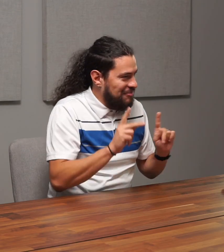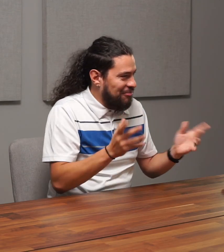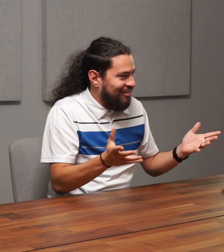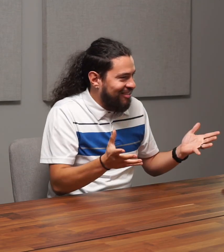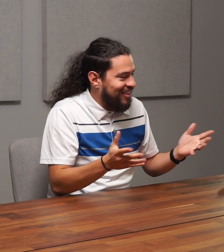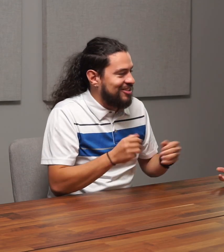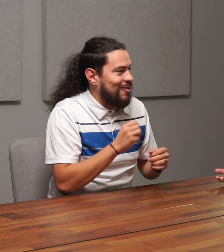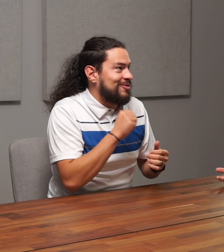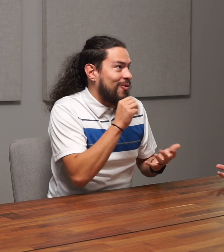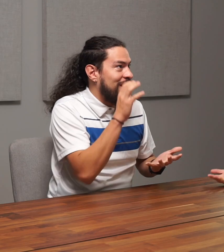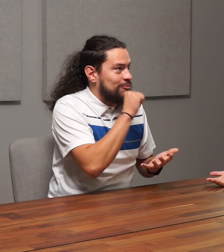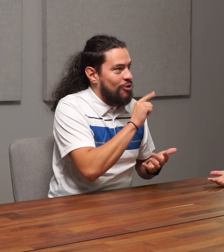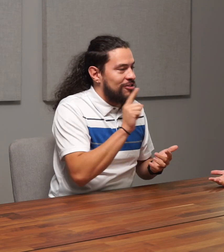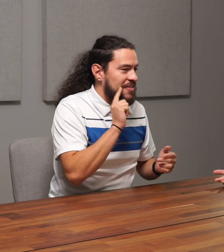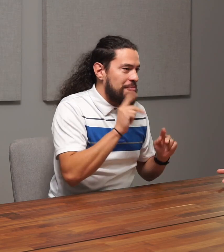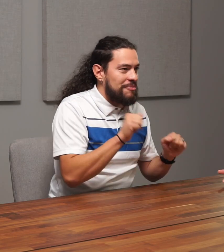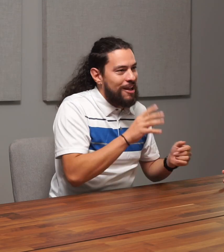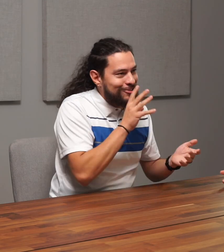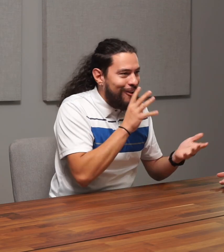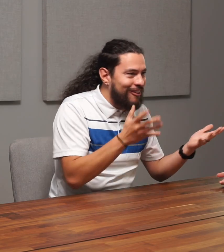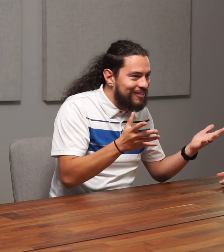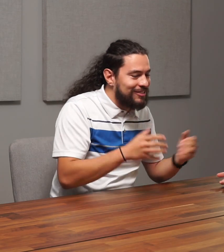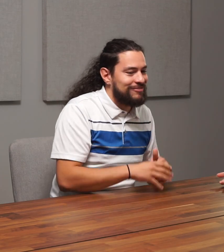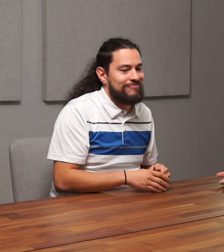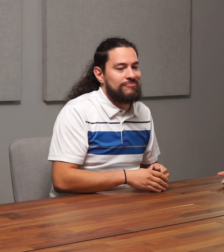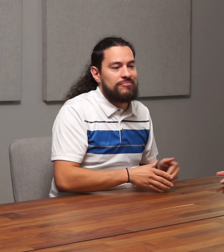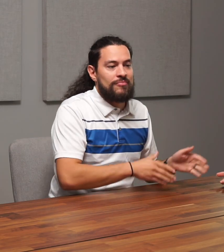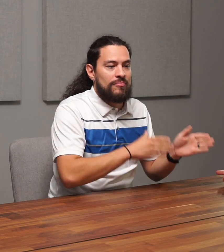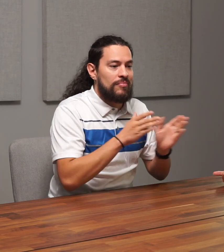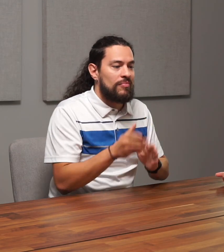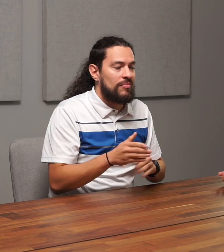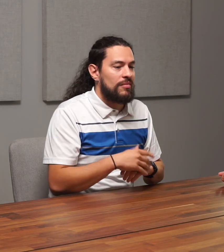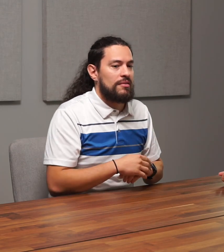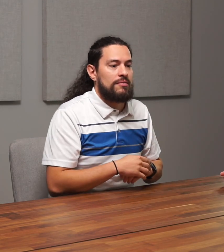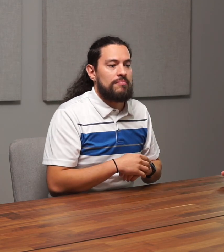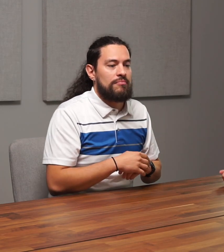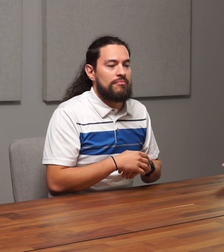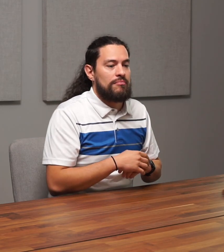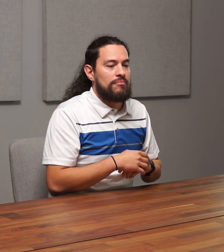well but unfortunately that's not the majority of deaf people but there is definitely a misconception there